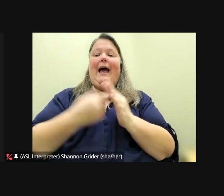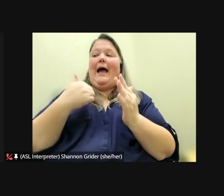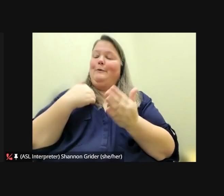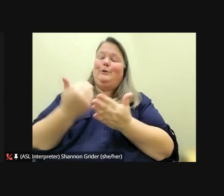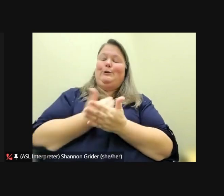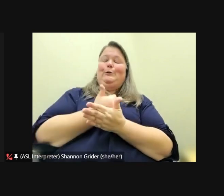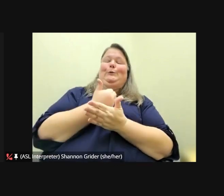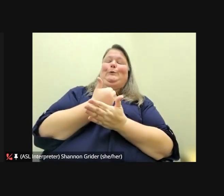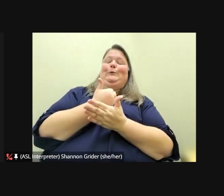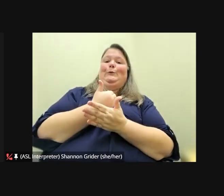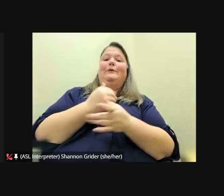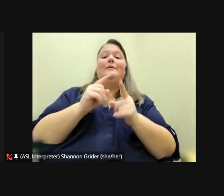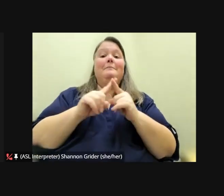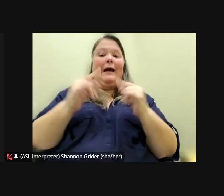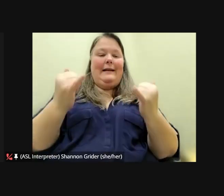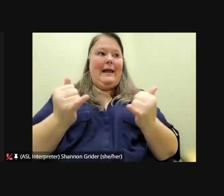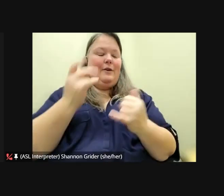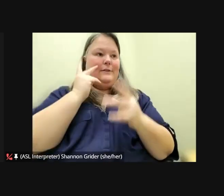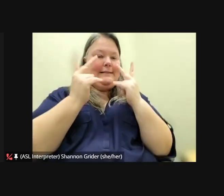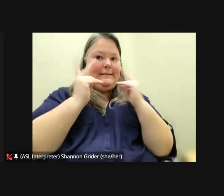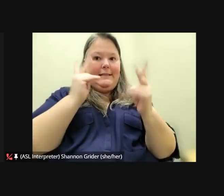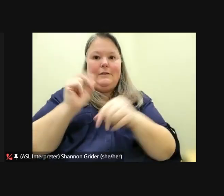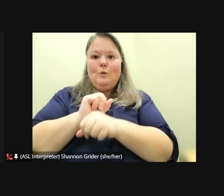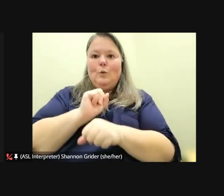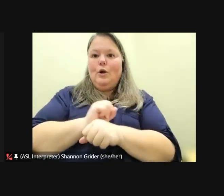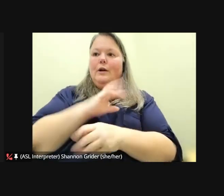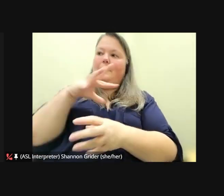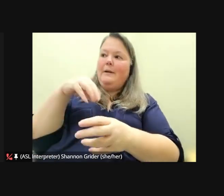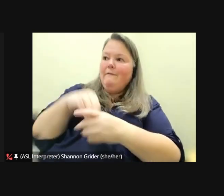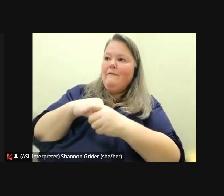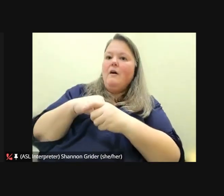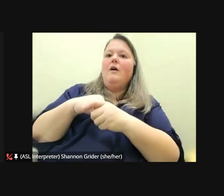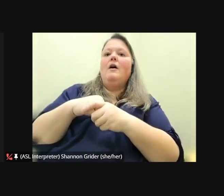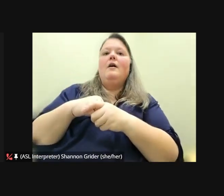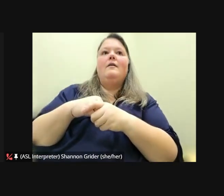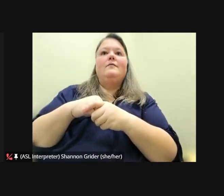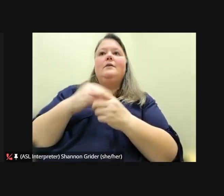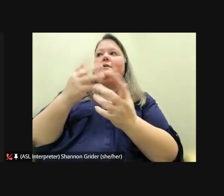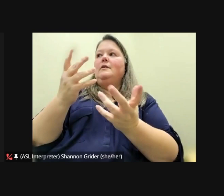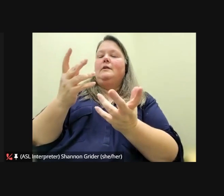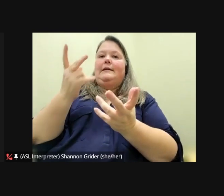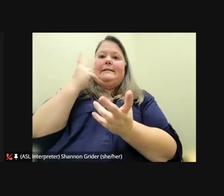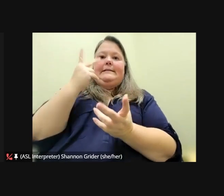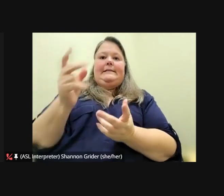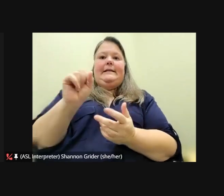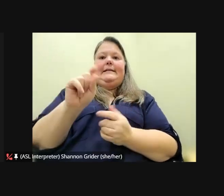now and to see the work we're doing and to see Kentucky